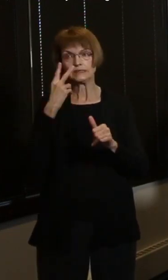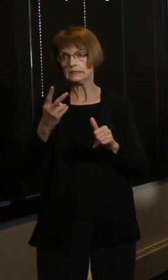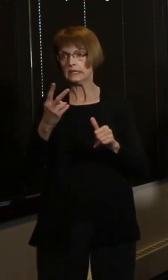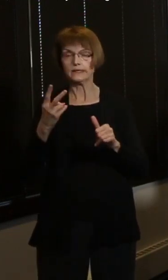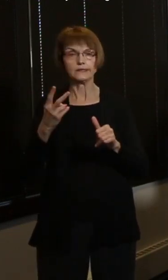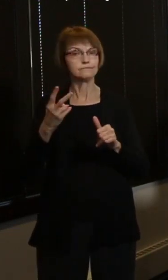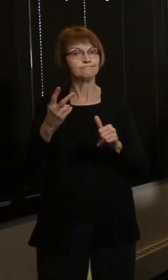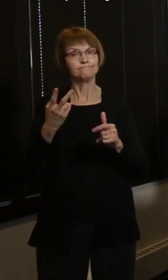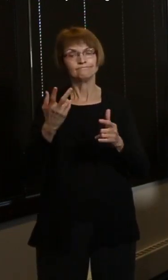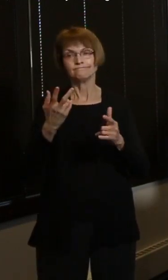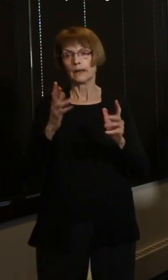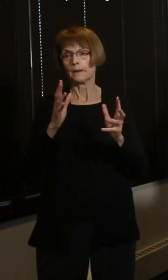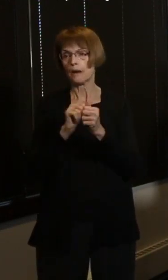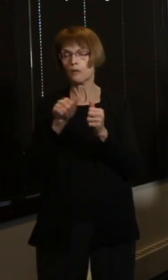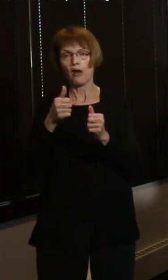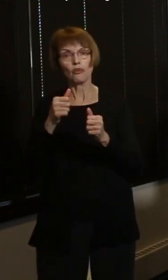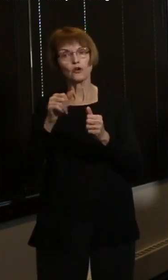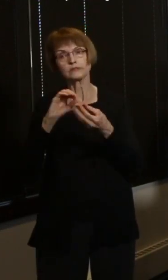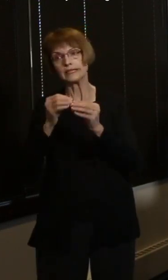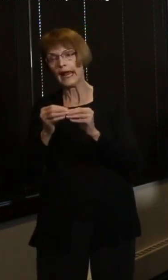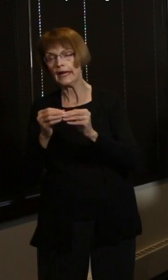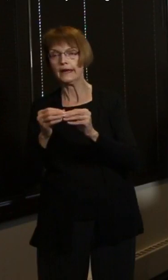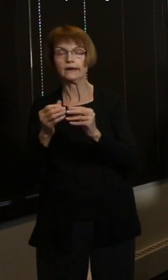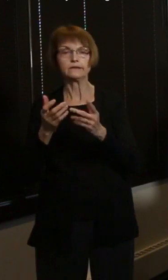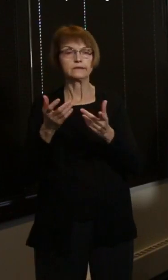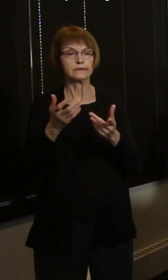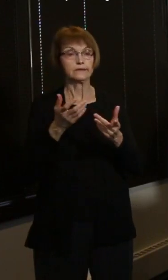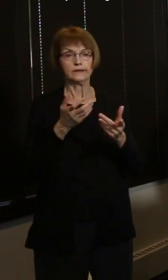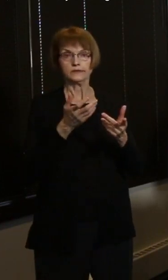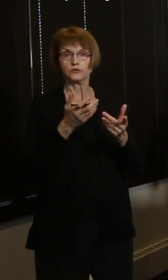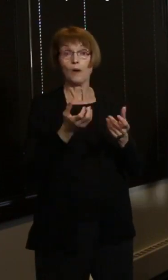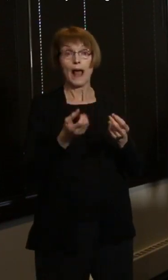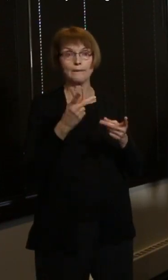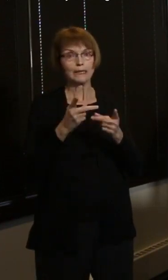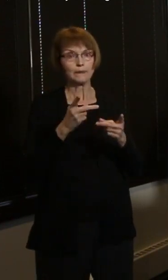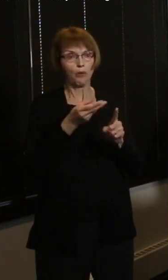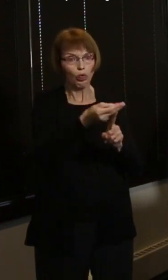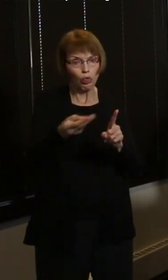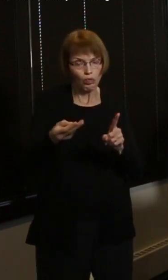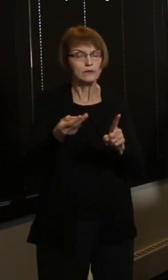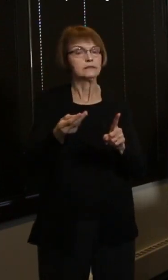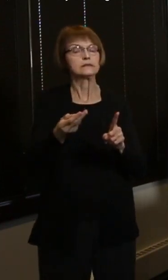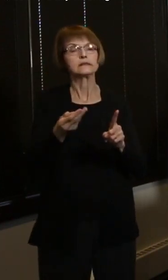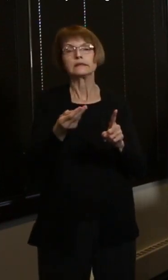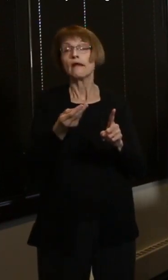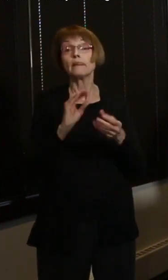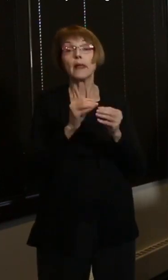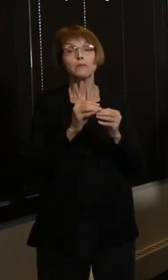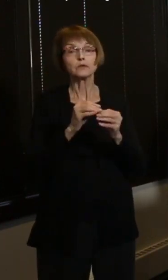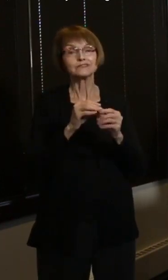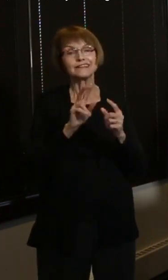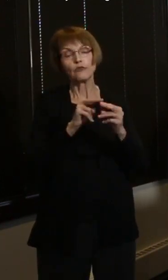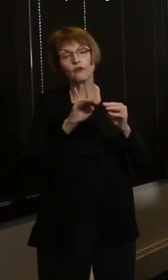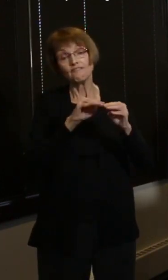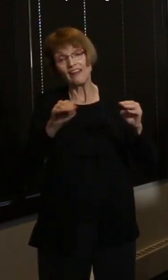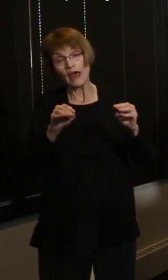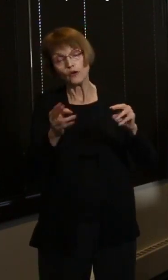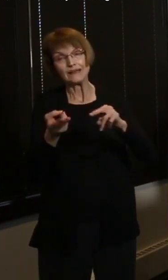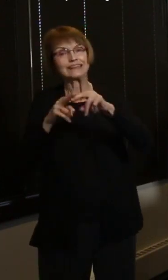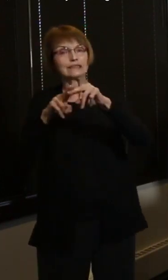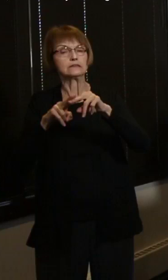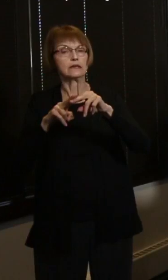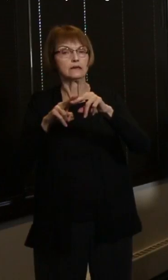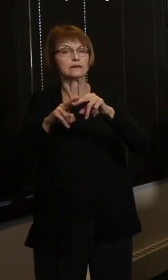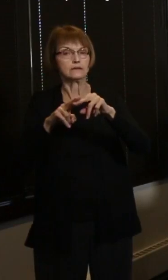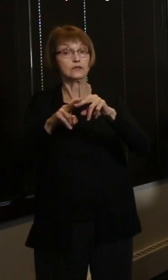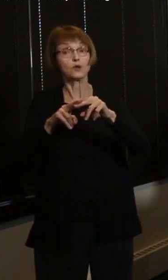other data, with cases either flat or increasing. This would come down when we see case numbers starting to